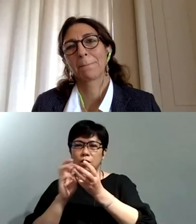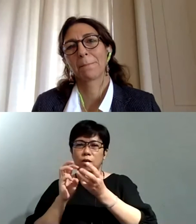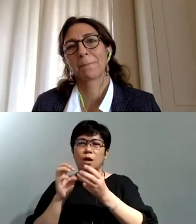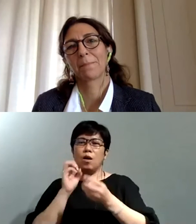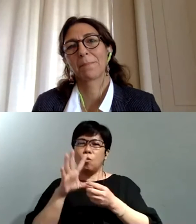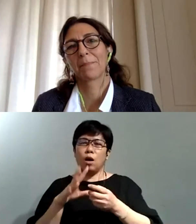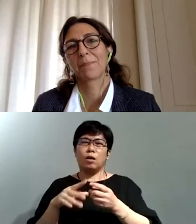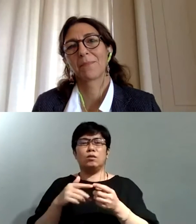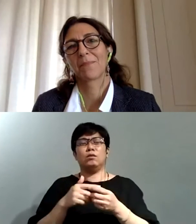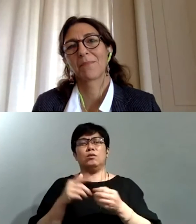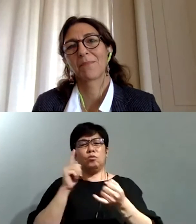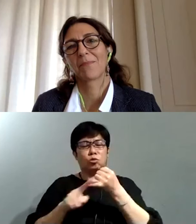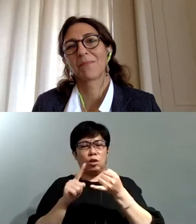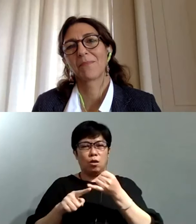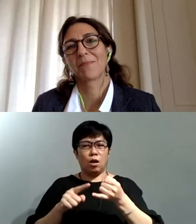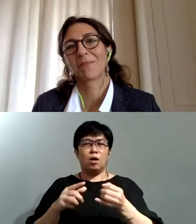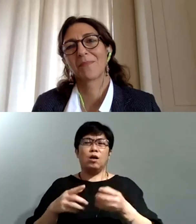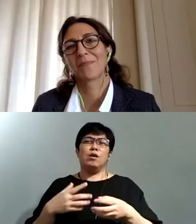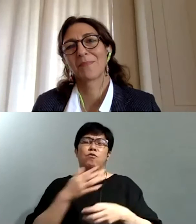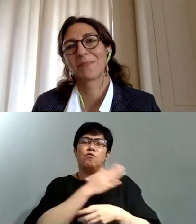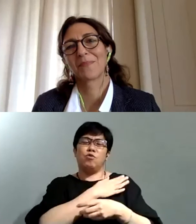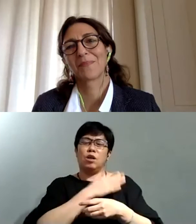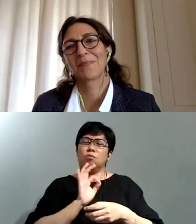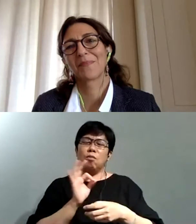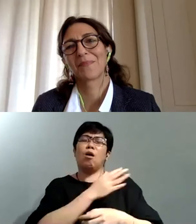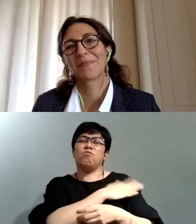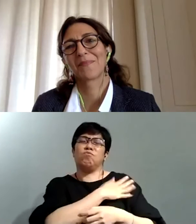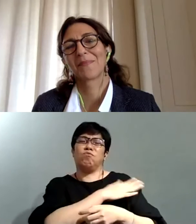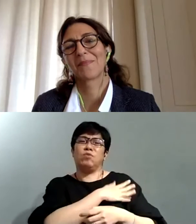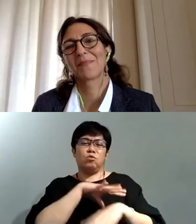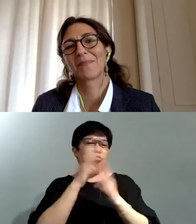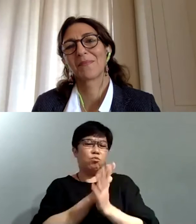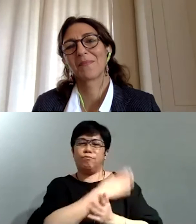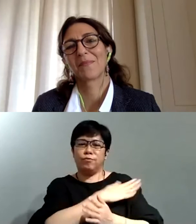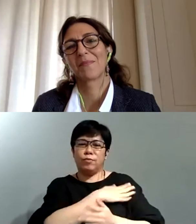irresponsible. To react to the film of this